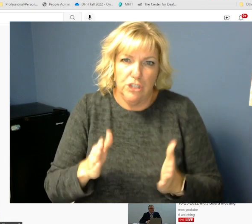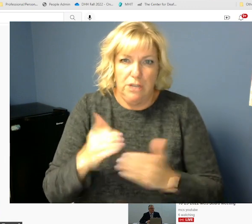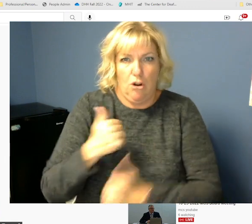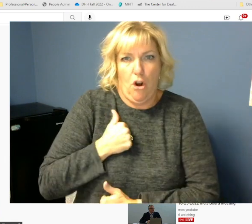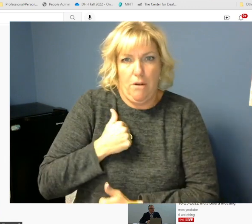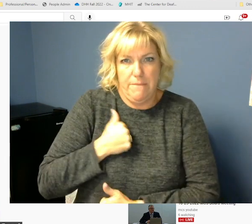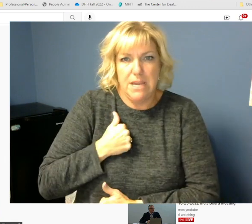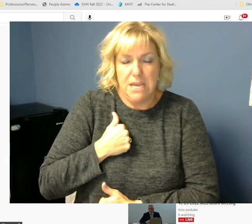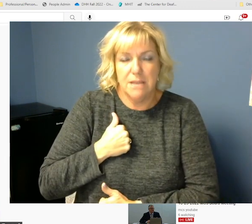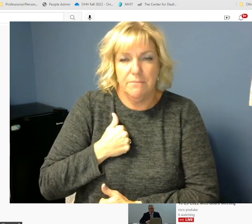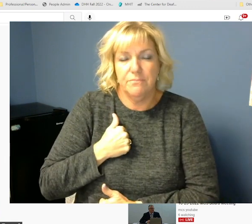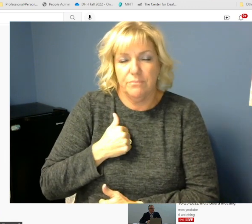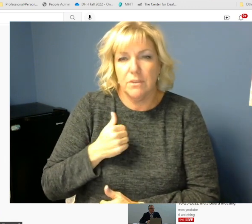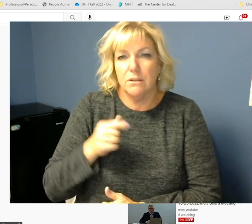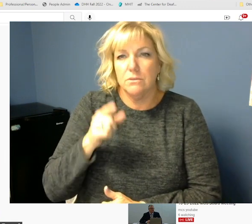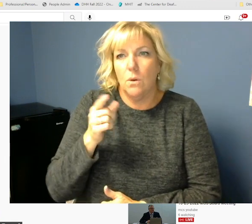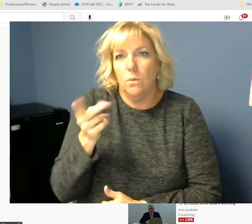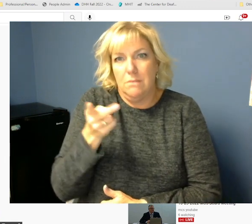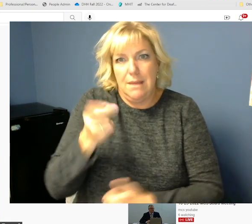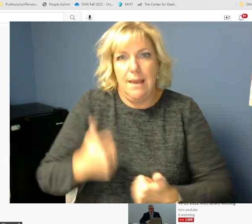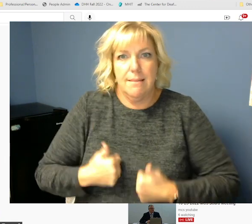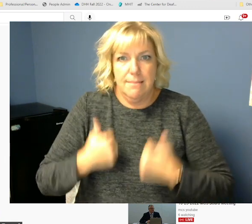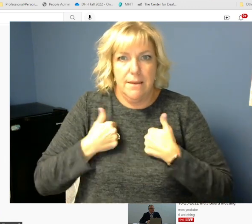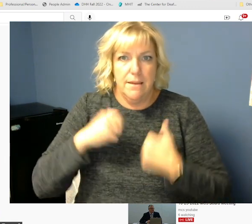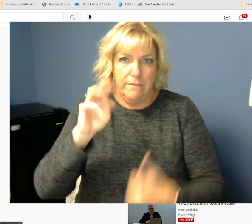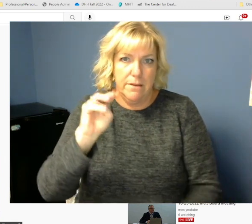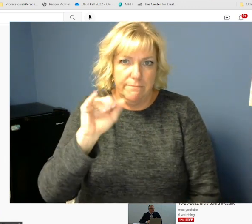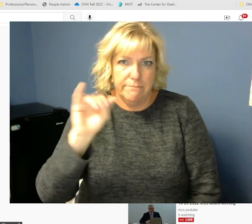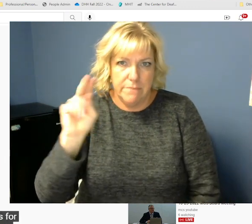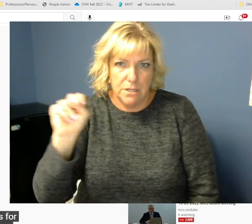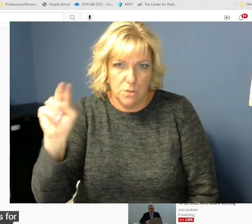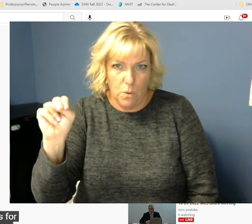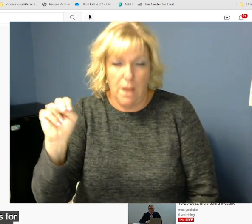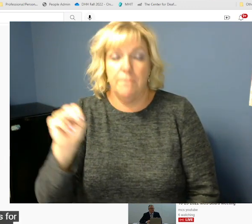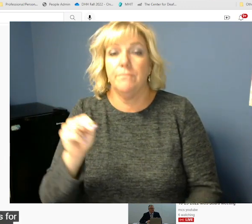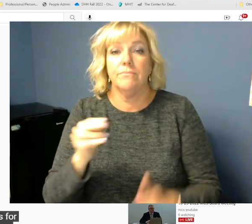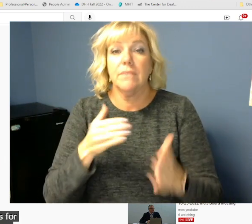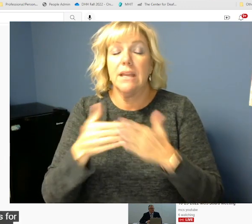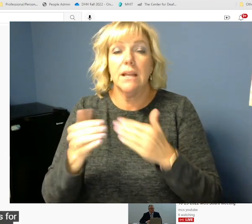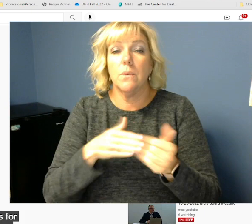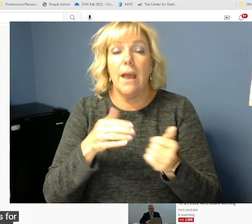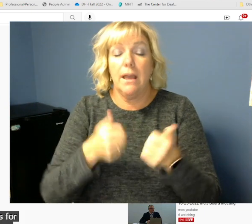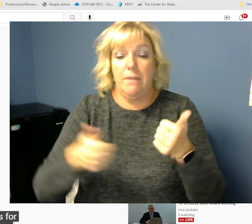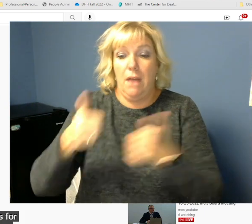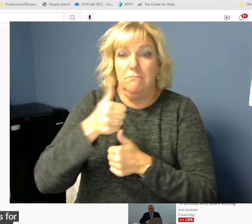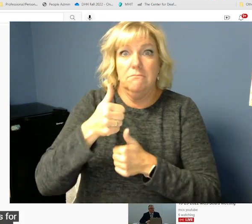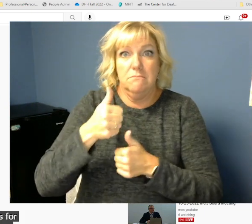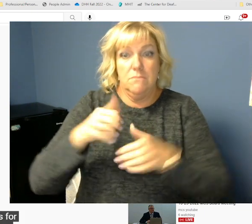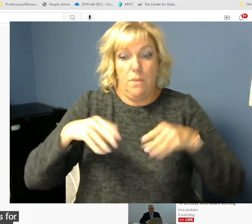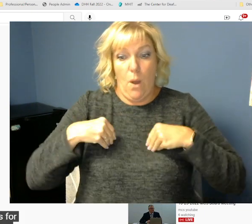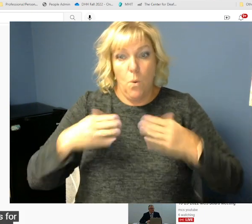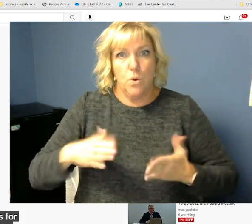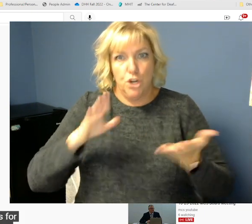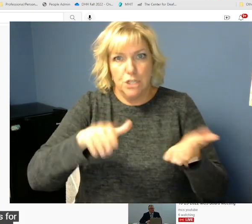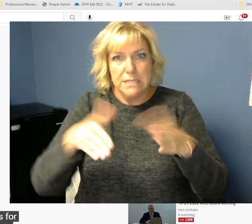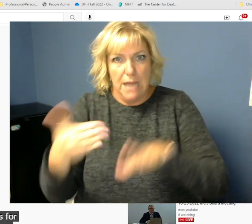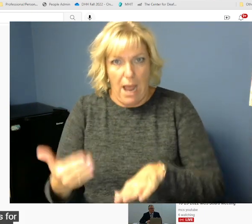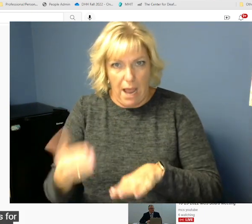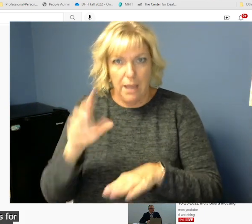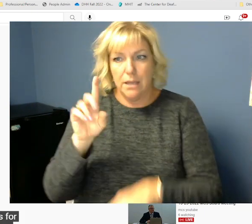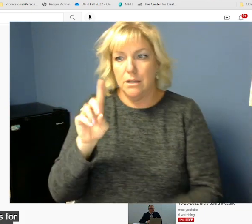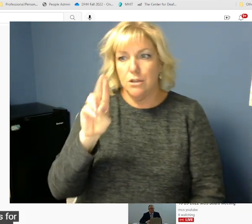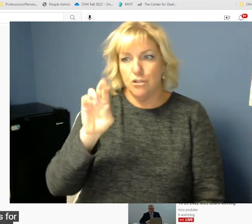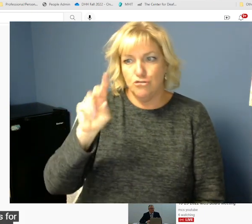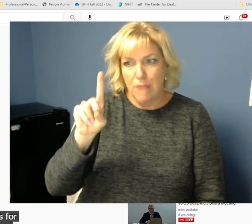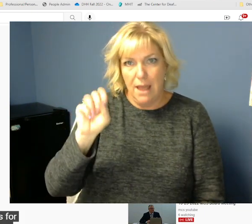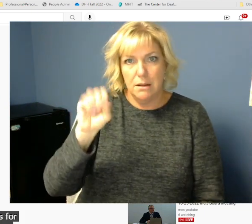fort in the free territory of Minnesota. And so when Dred Scott's owner dies, Dred Scott sues for his freedom,